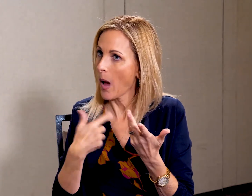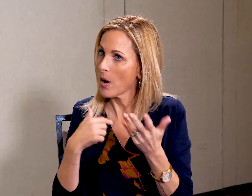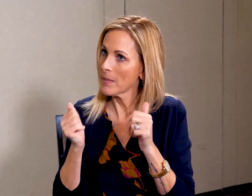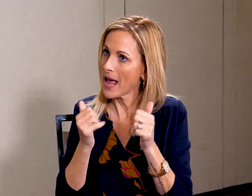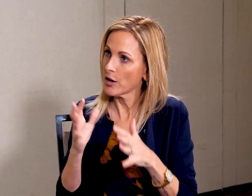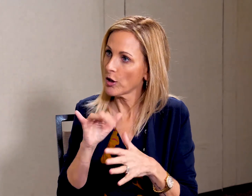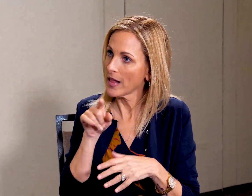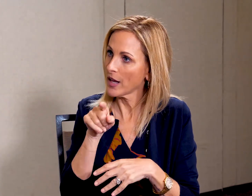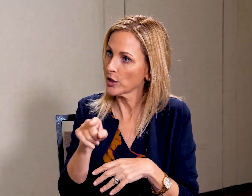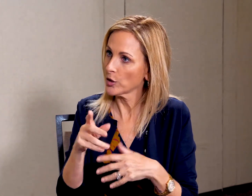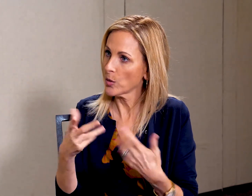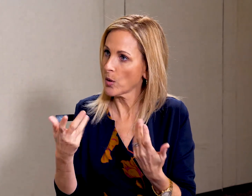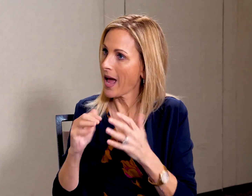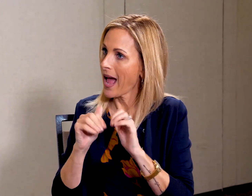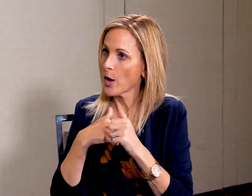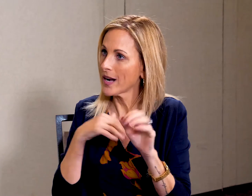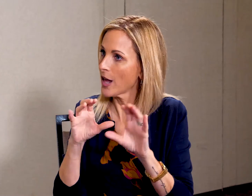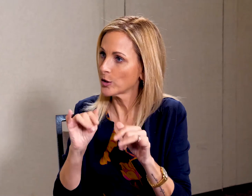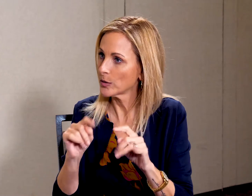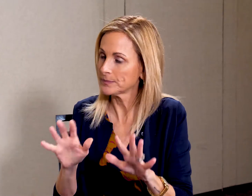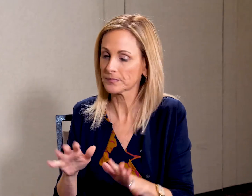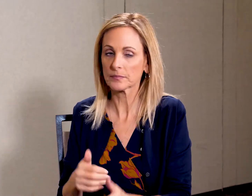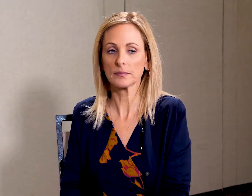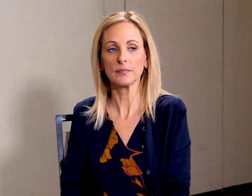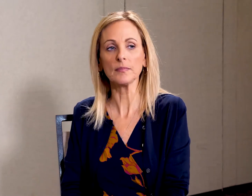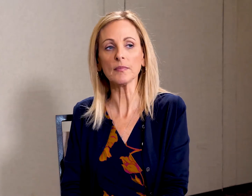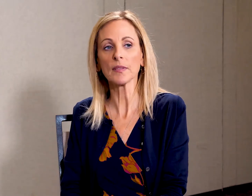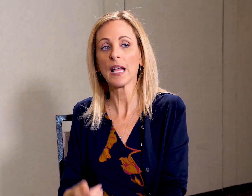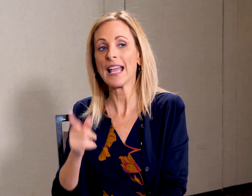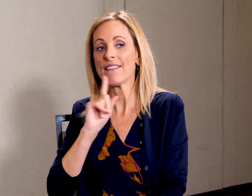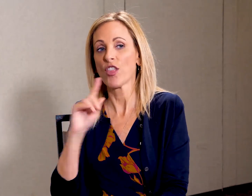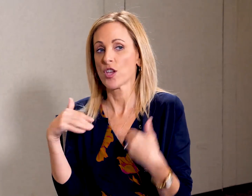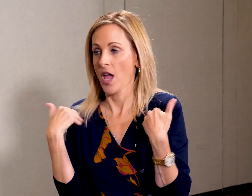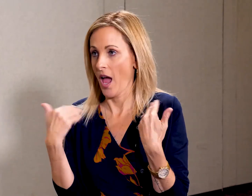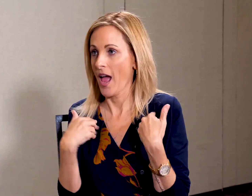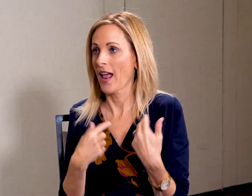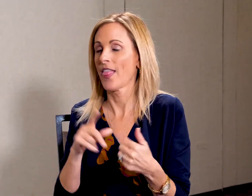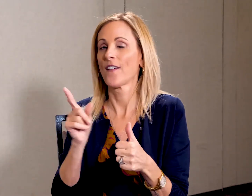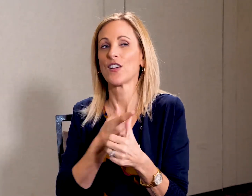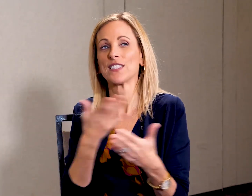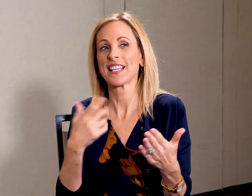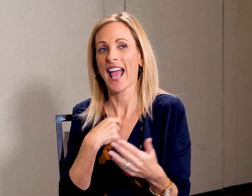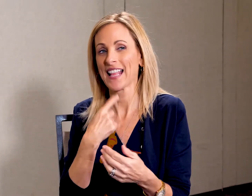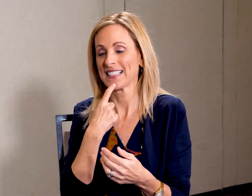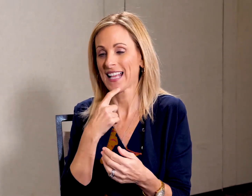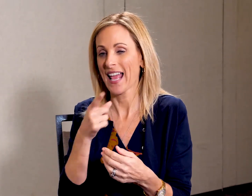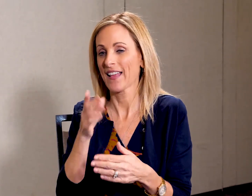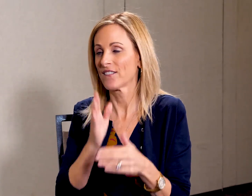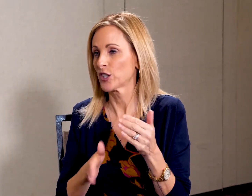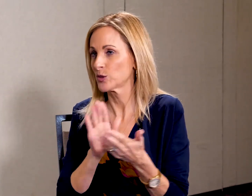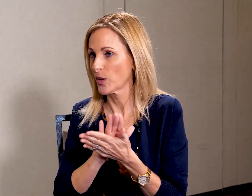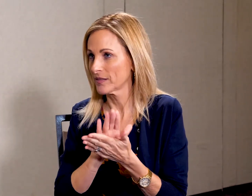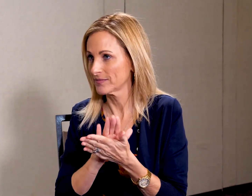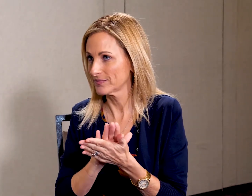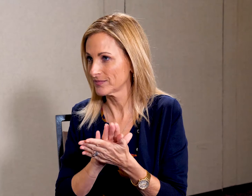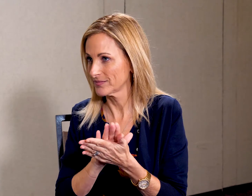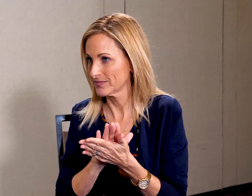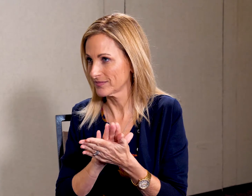and say, I want to be an actor in Hollywood, how can I do this? And even though they're young, the first thing I always say is, first of all, finish